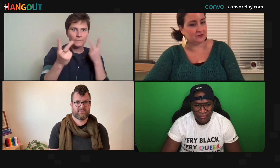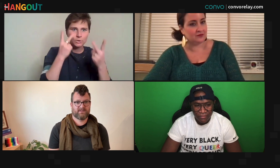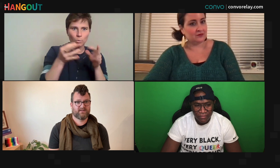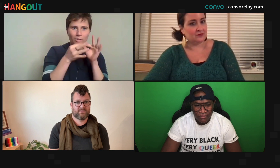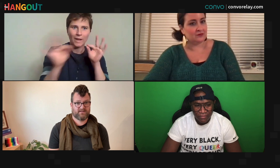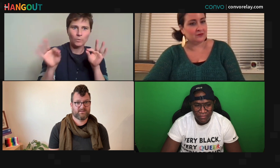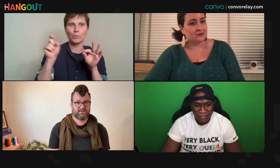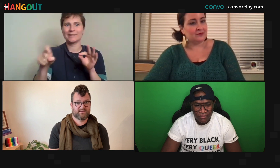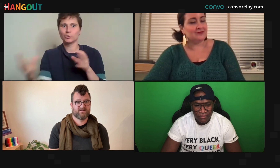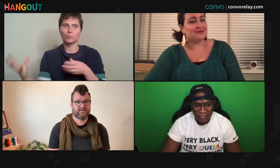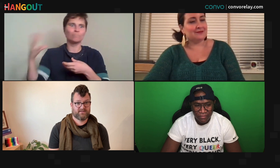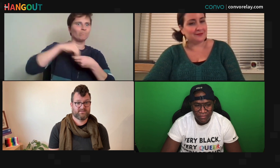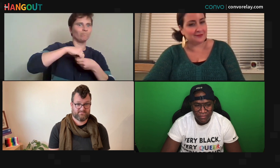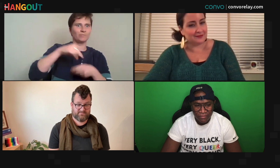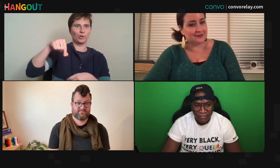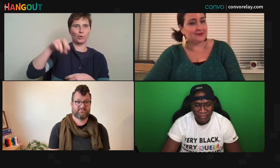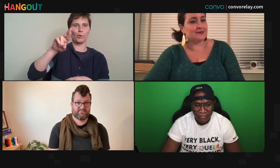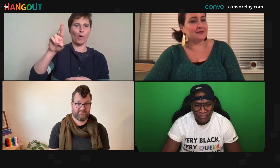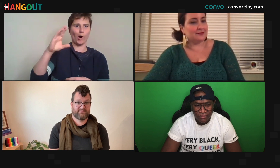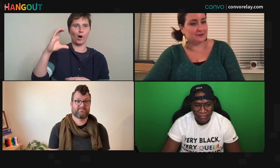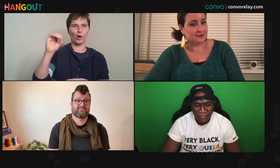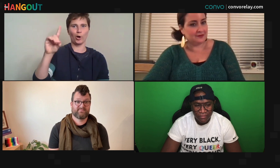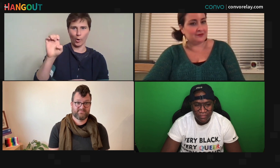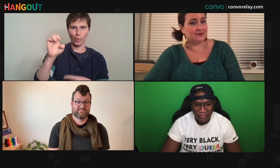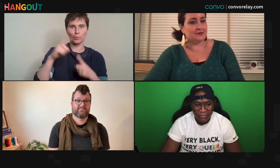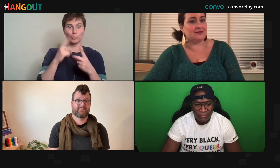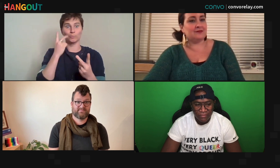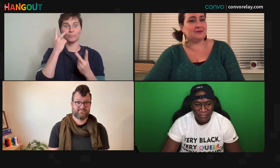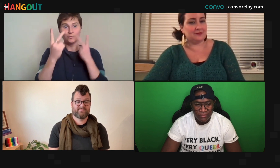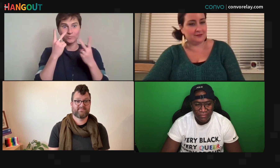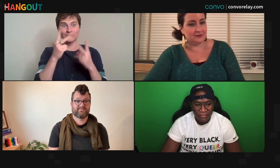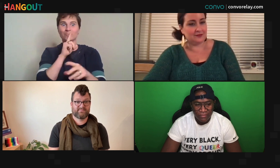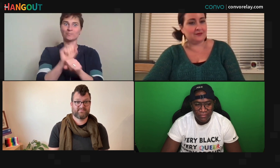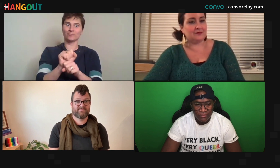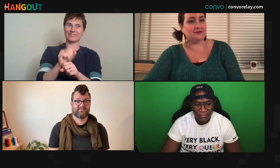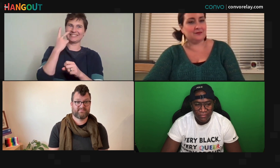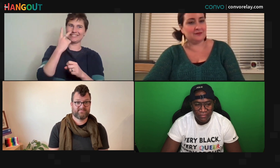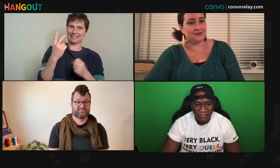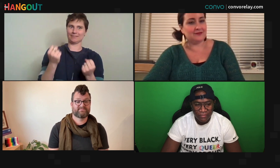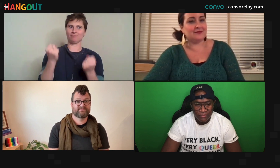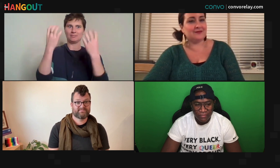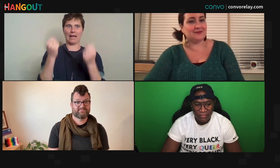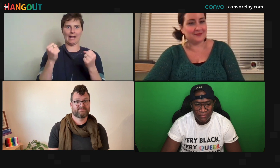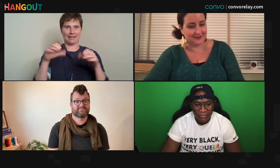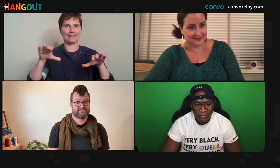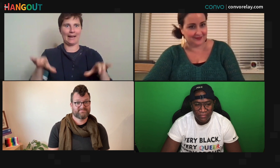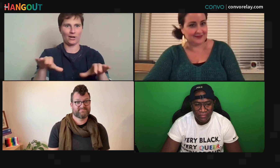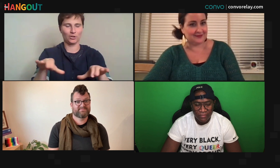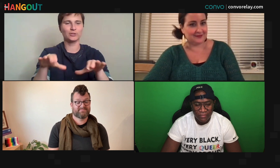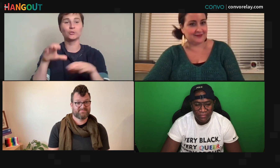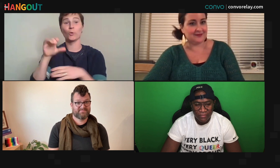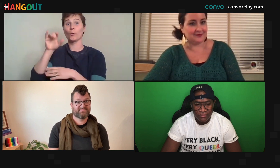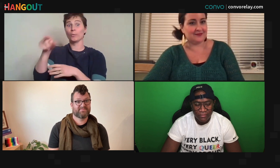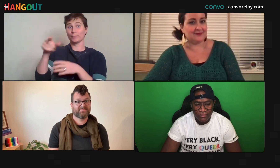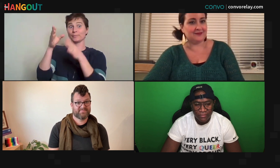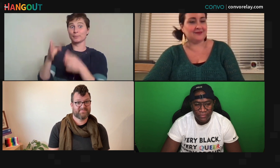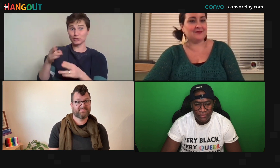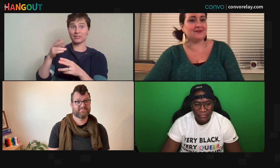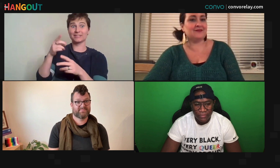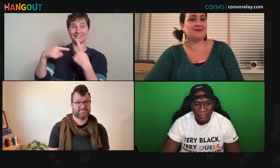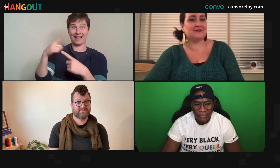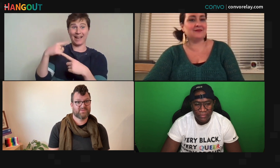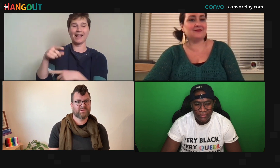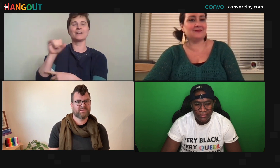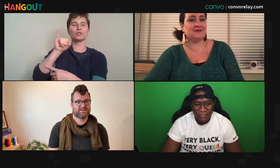but ASL is a visual language. So we needed to incorporate everything in a QR code so you can pull up and see the signs